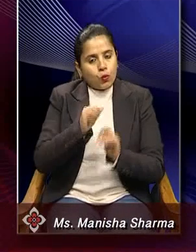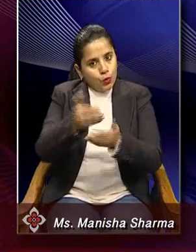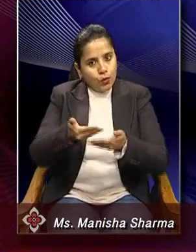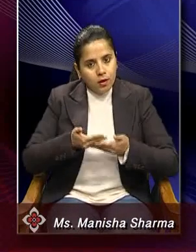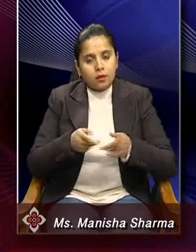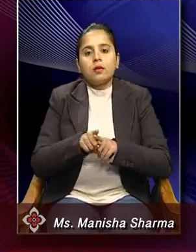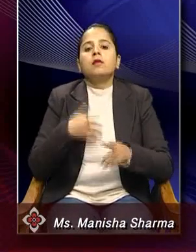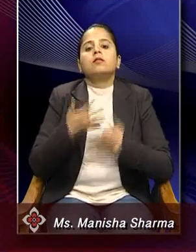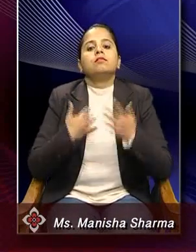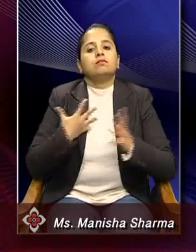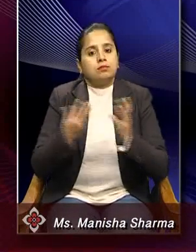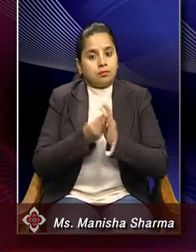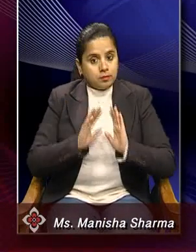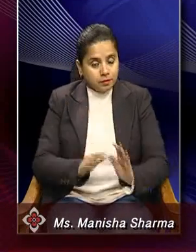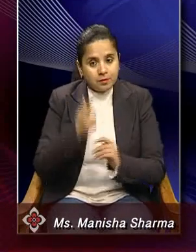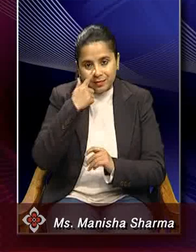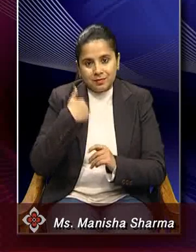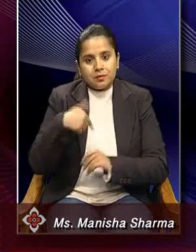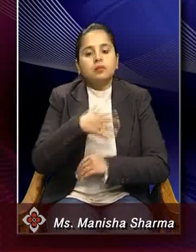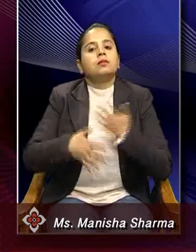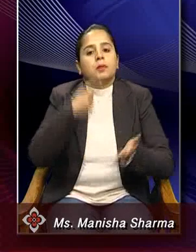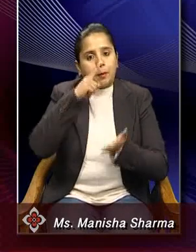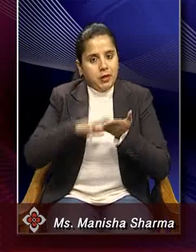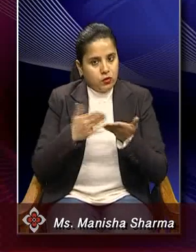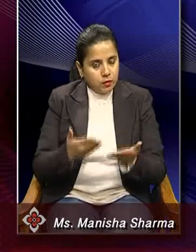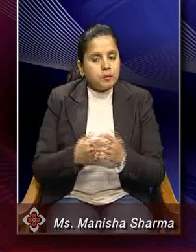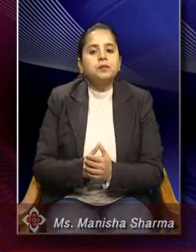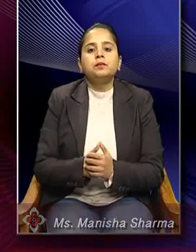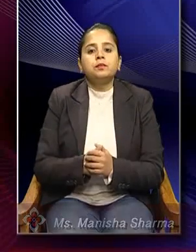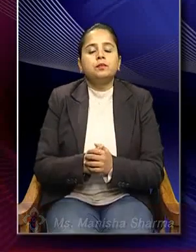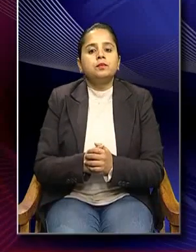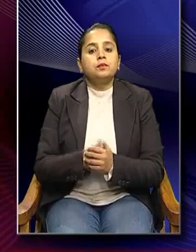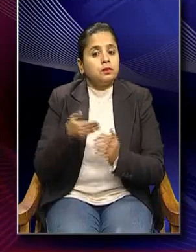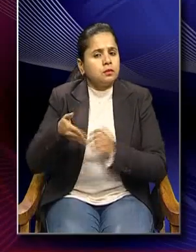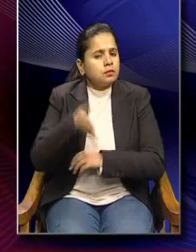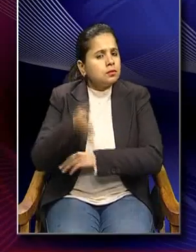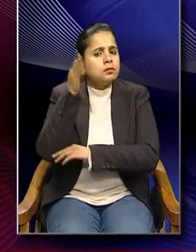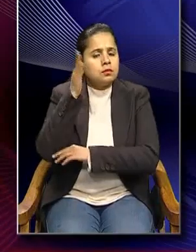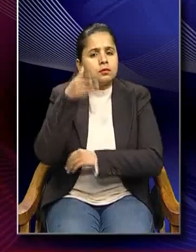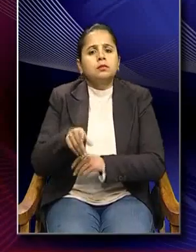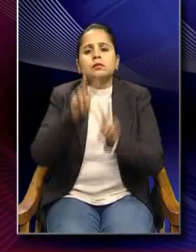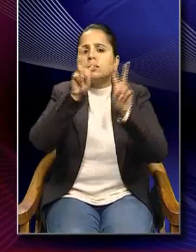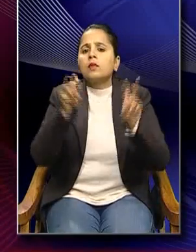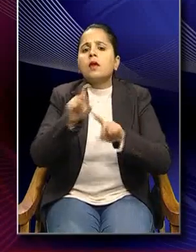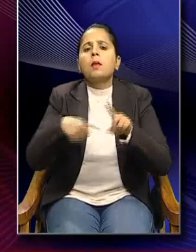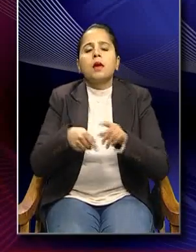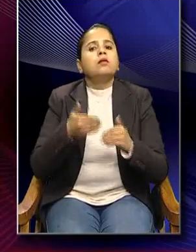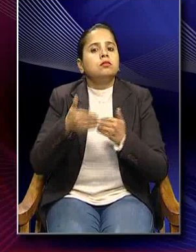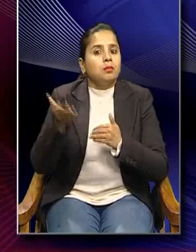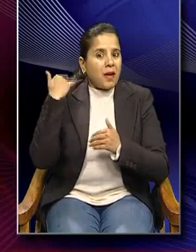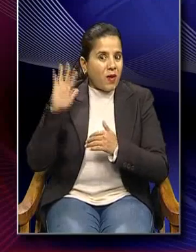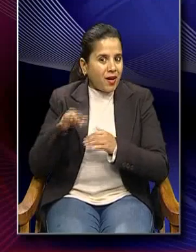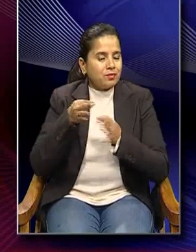along with my co-presenter Manisha Sharma. And this lecture series is in continuation with